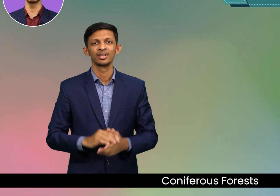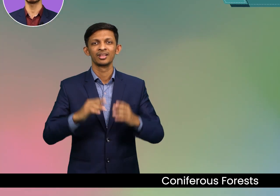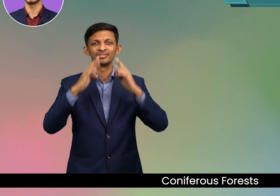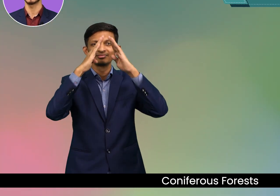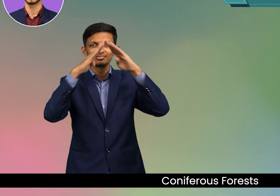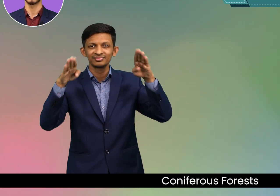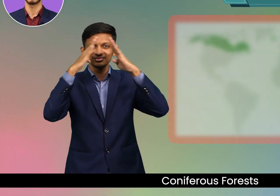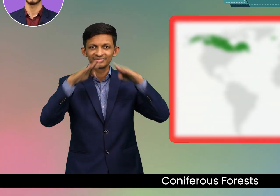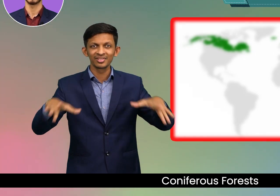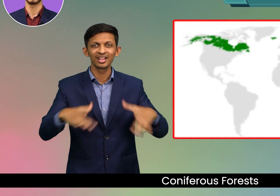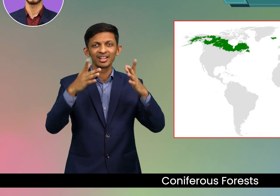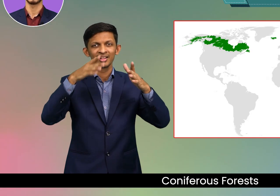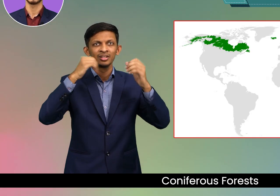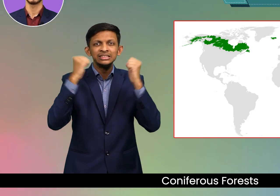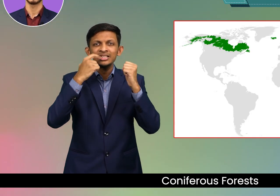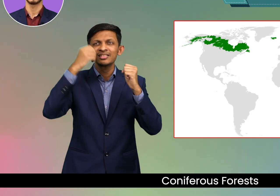Coniferous forests.